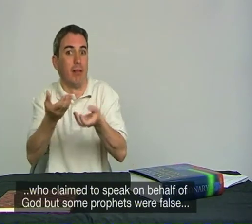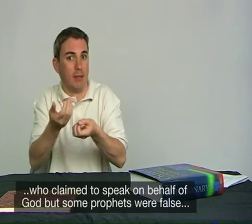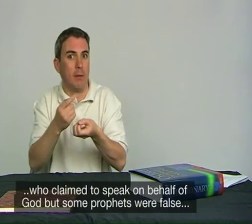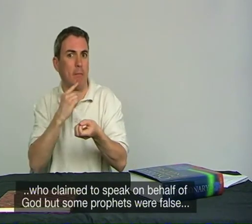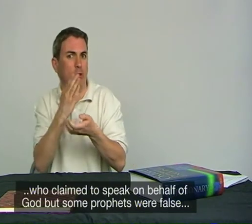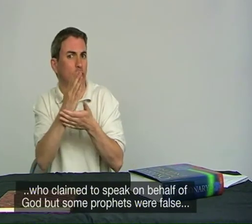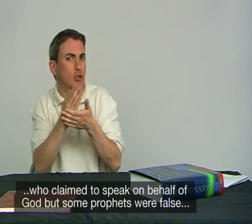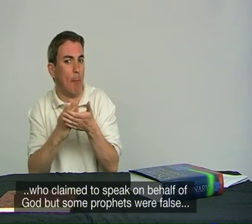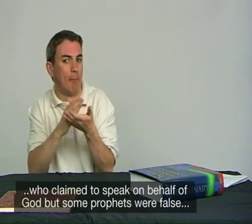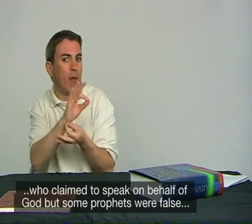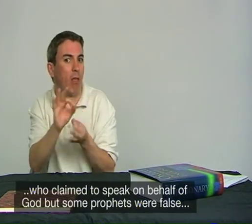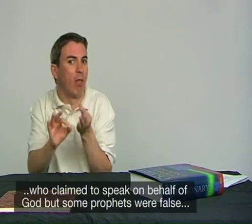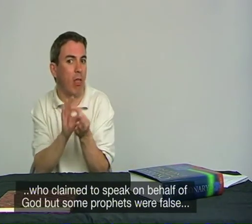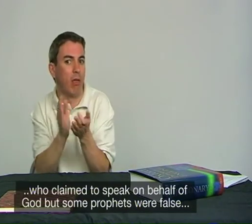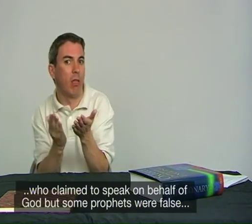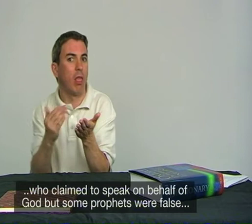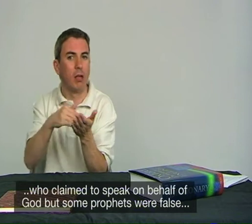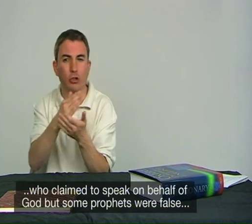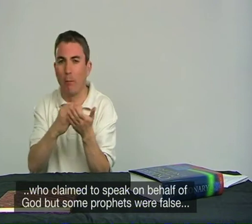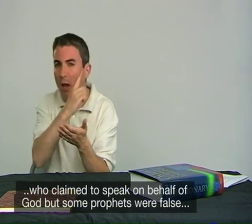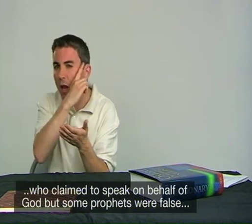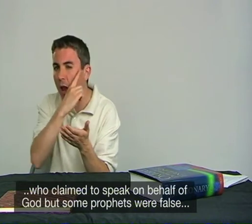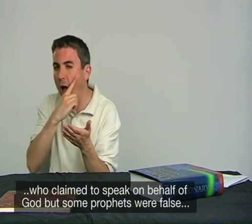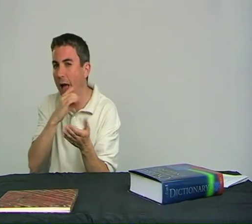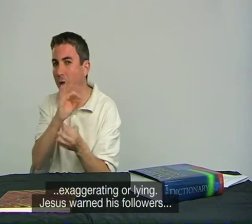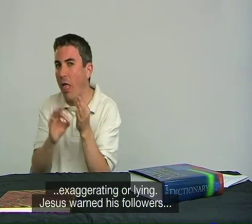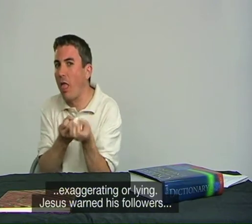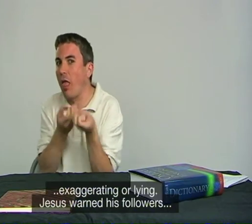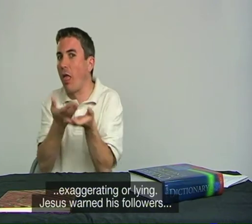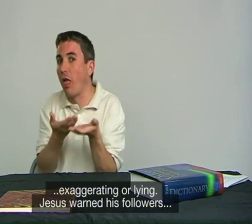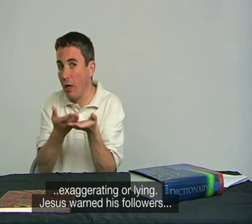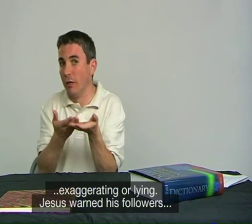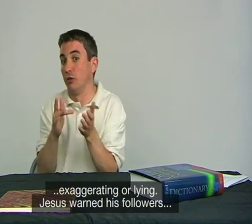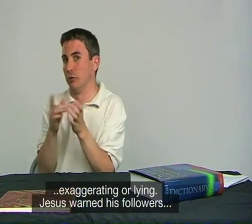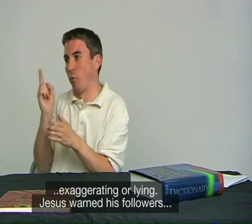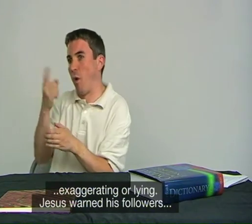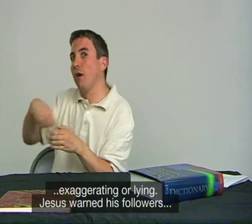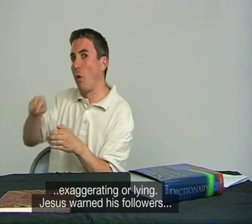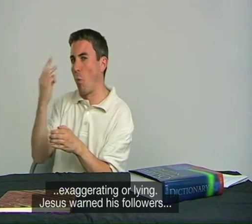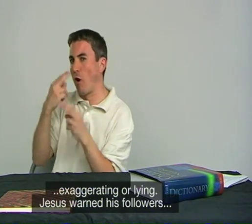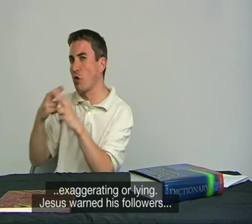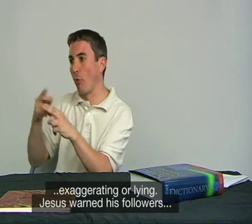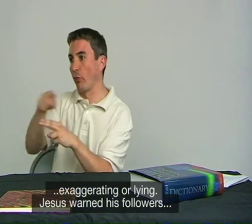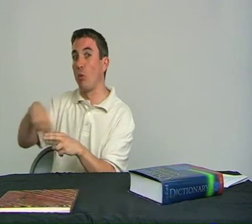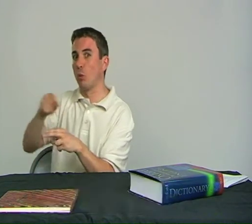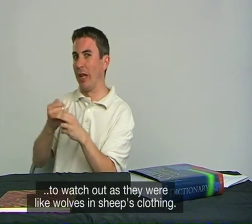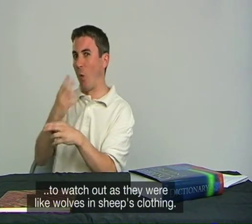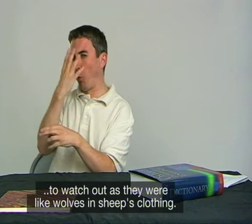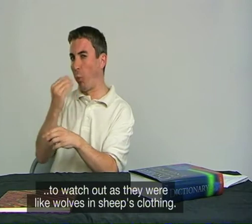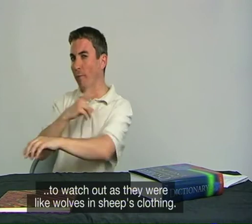on behalf of God. But some prophets were false, exaggerating or lying. Jesus warned his followers to watch out for them, as